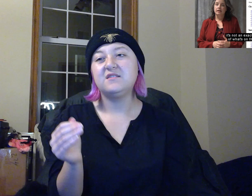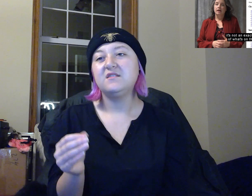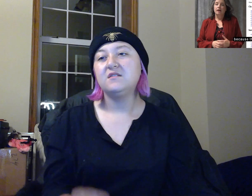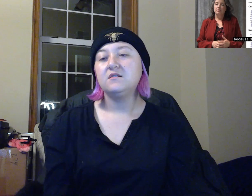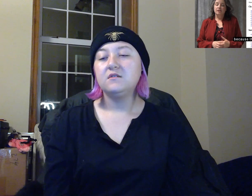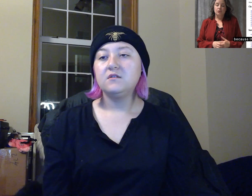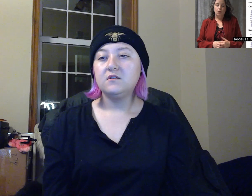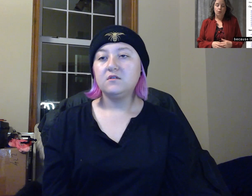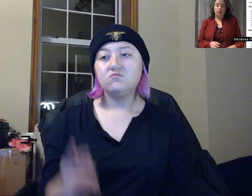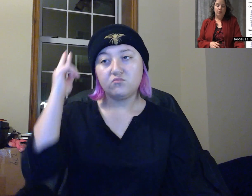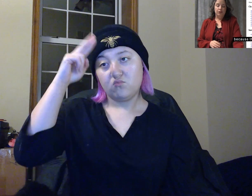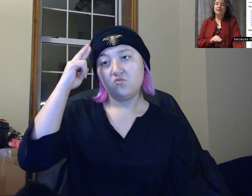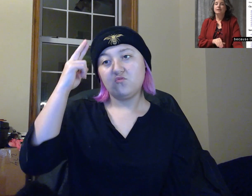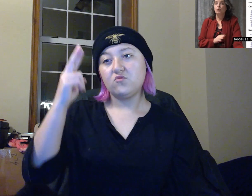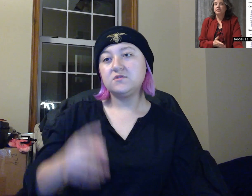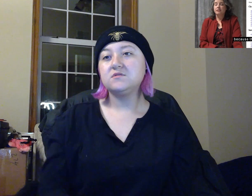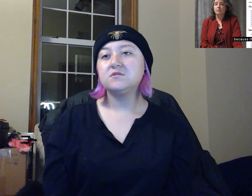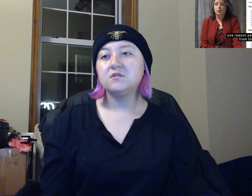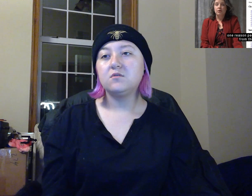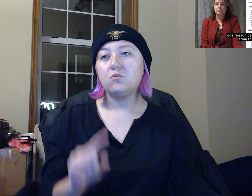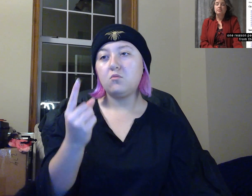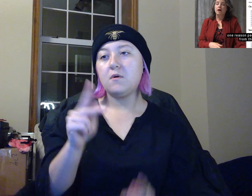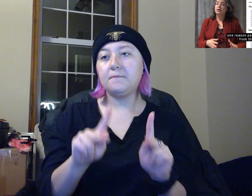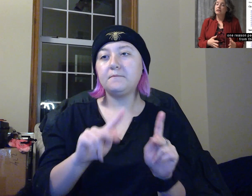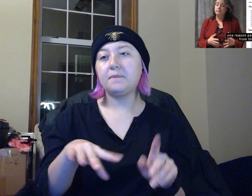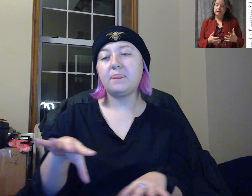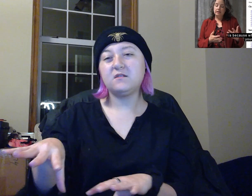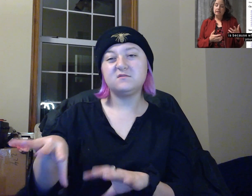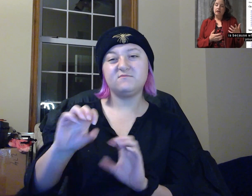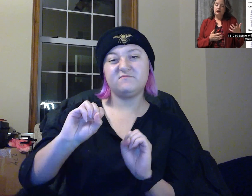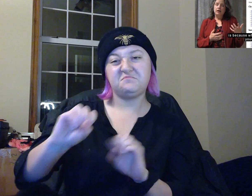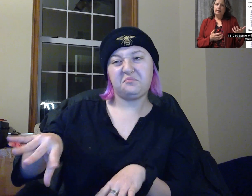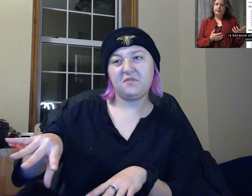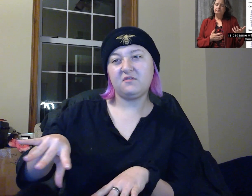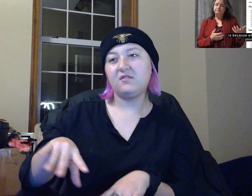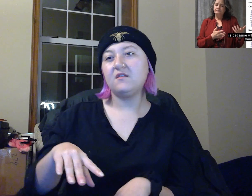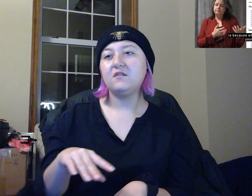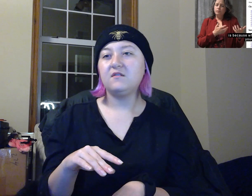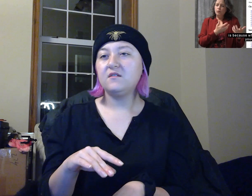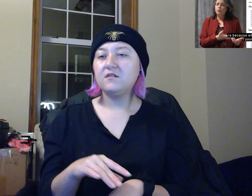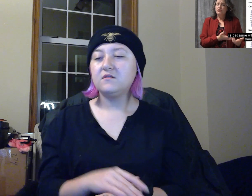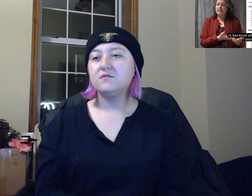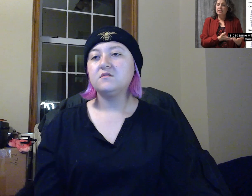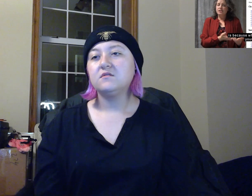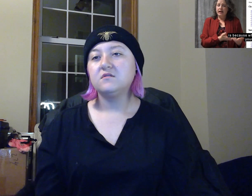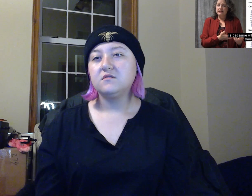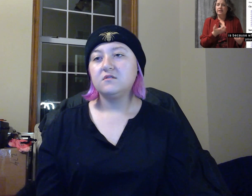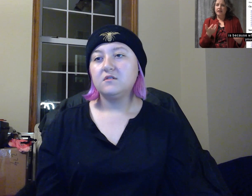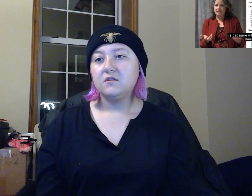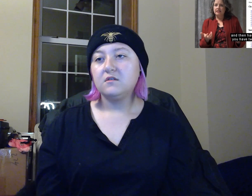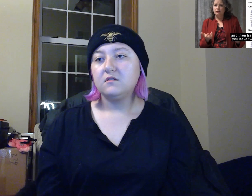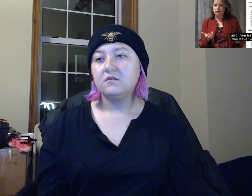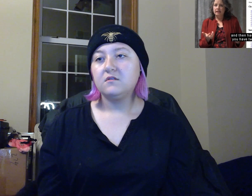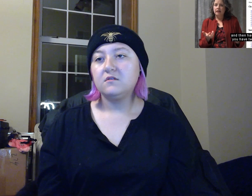site. Because one reason people went away from this model is because when you design your site